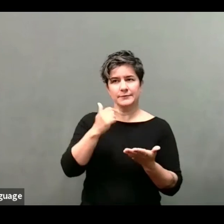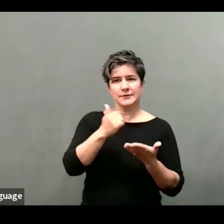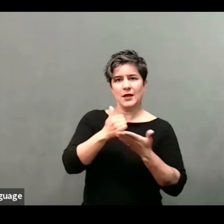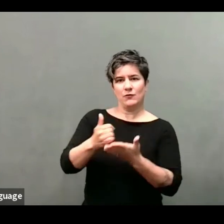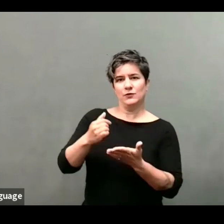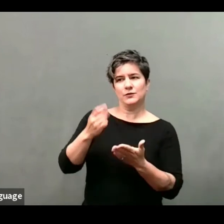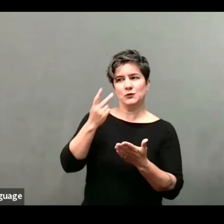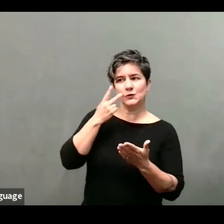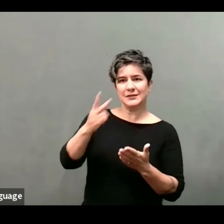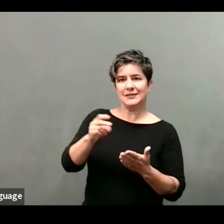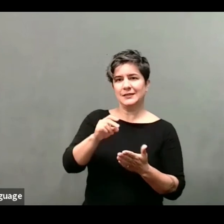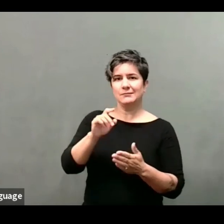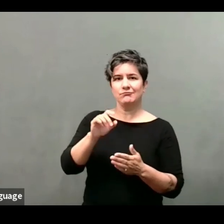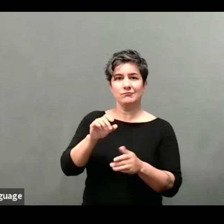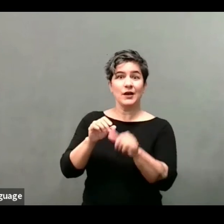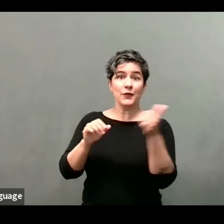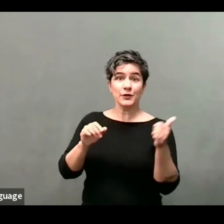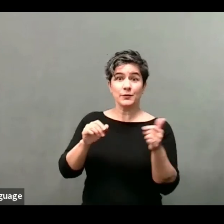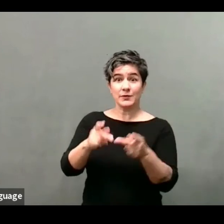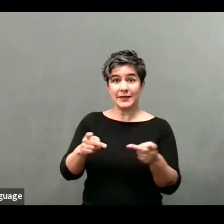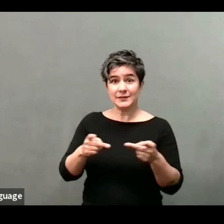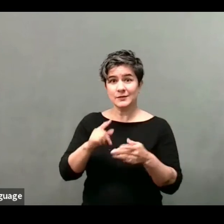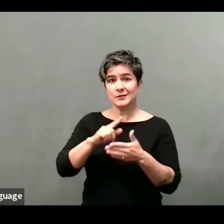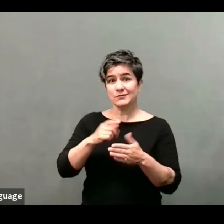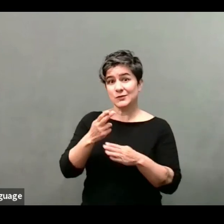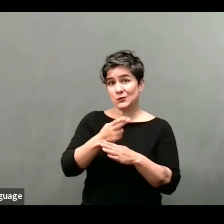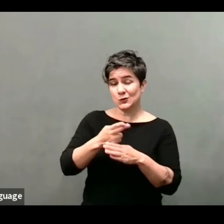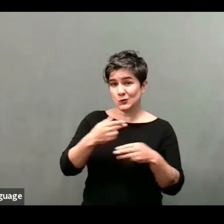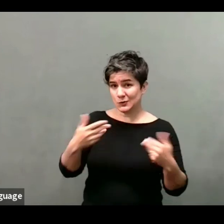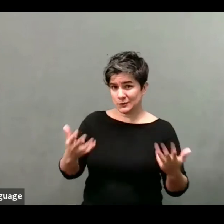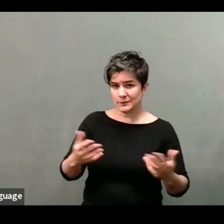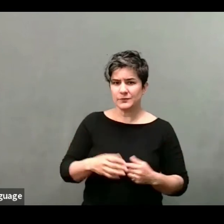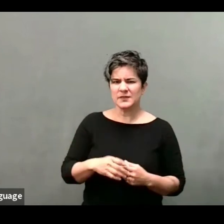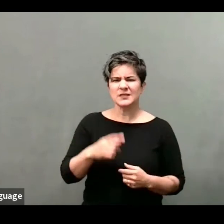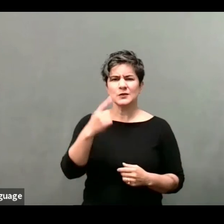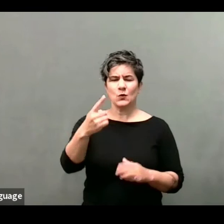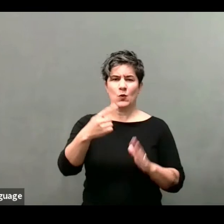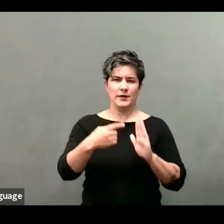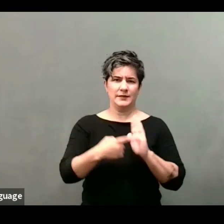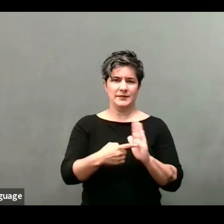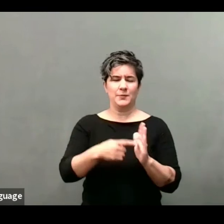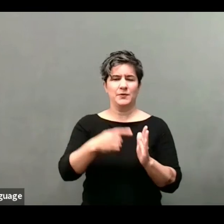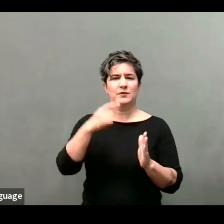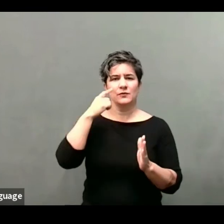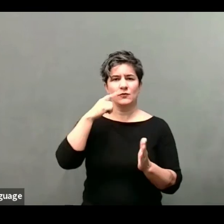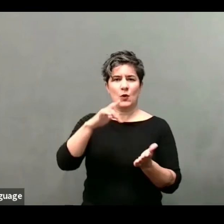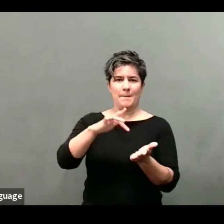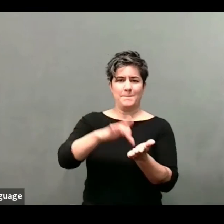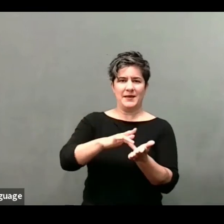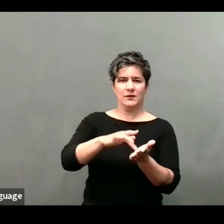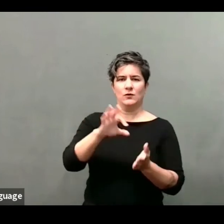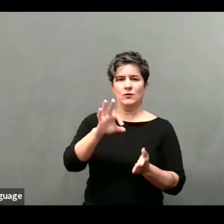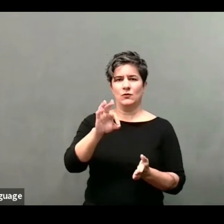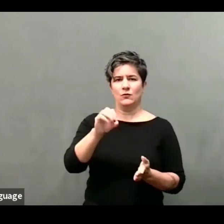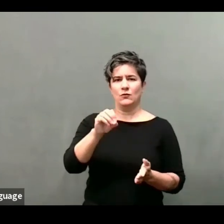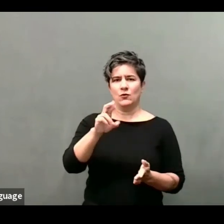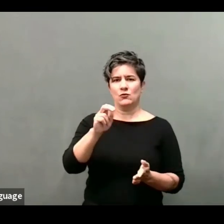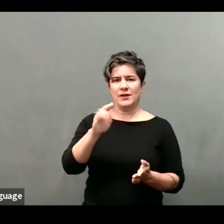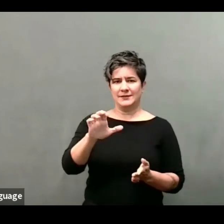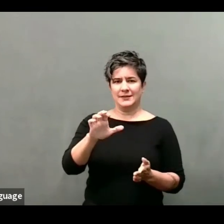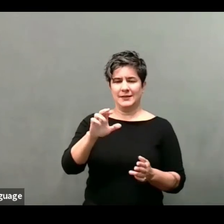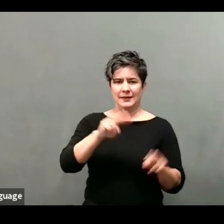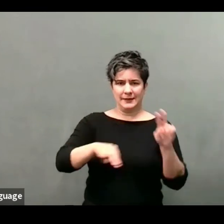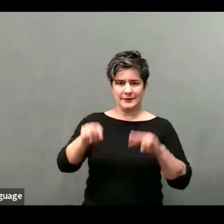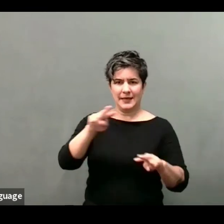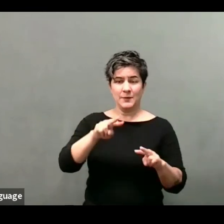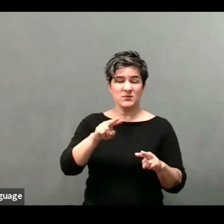see what other disciplines use. So this is one example of a consent for a medical forensic exam. This isn't what everyone